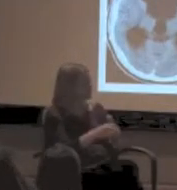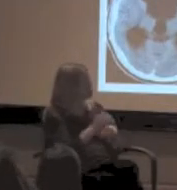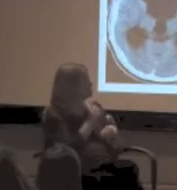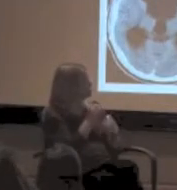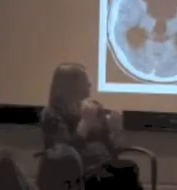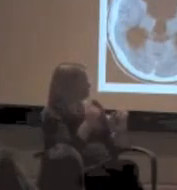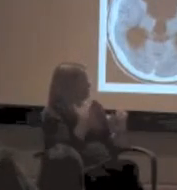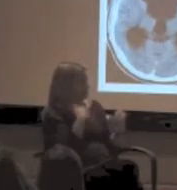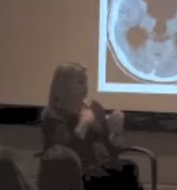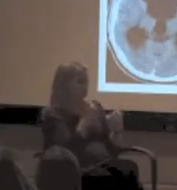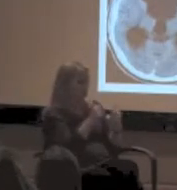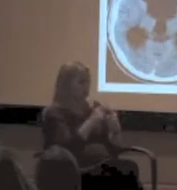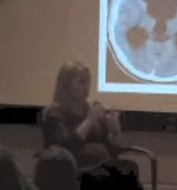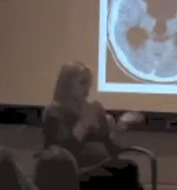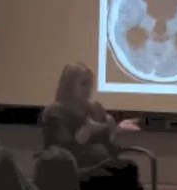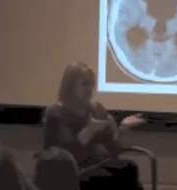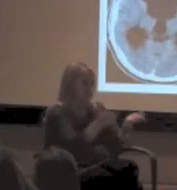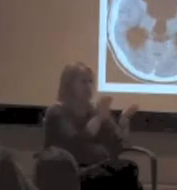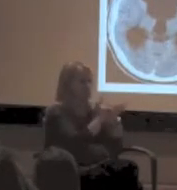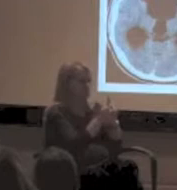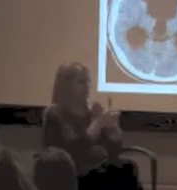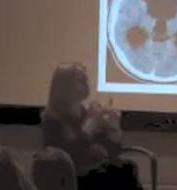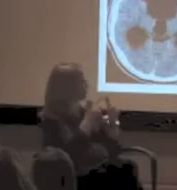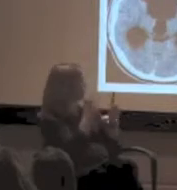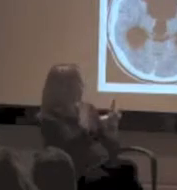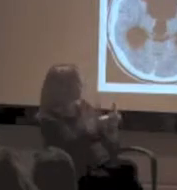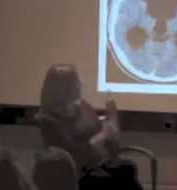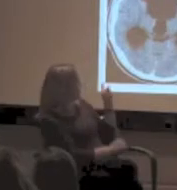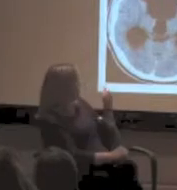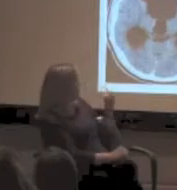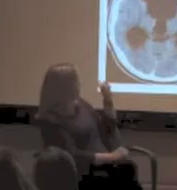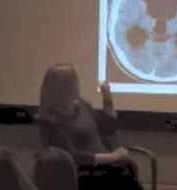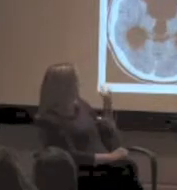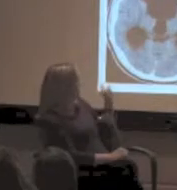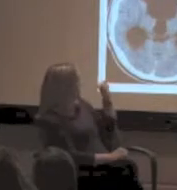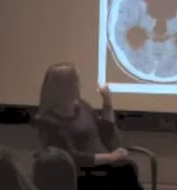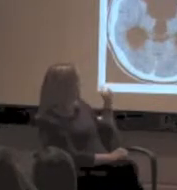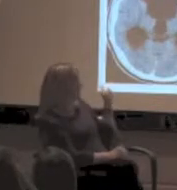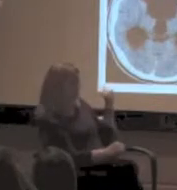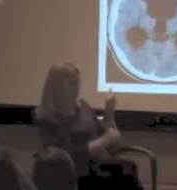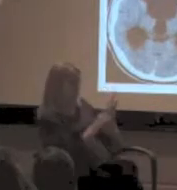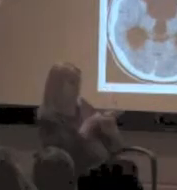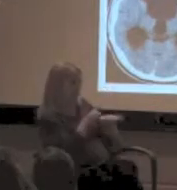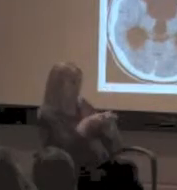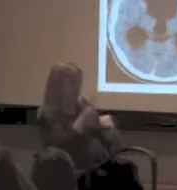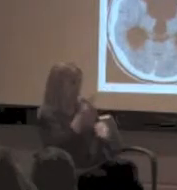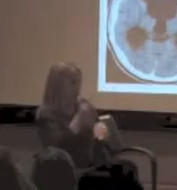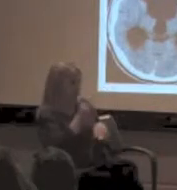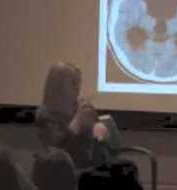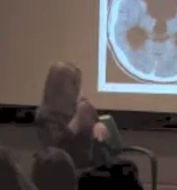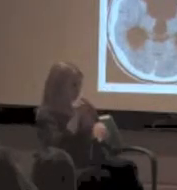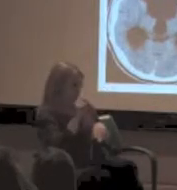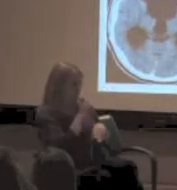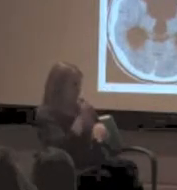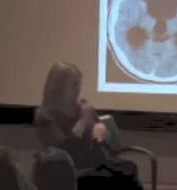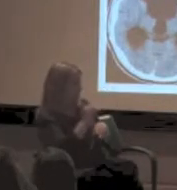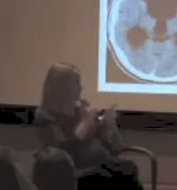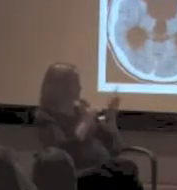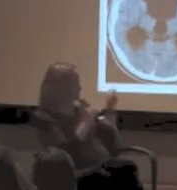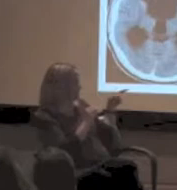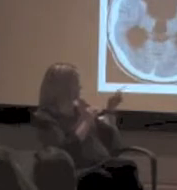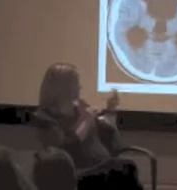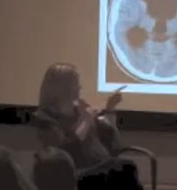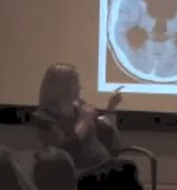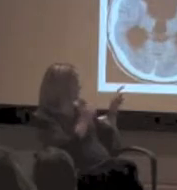looking at for changes. So in the bottom there you see an MRI. The normal ventricles go up to that. So that's